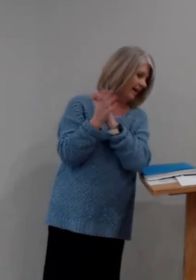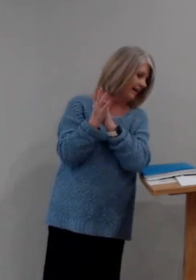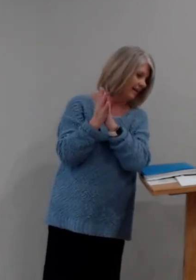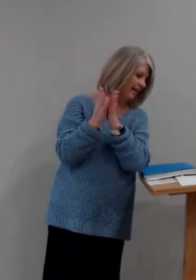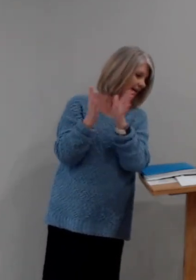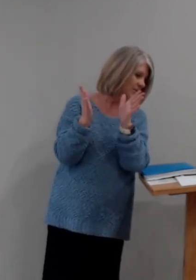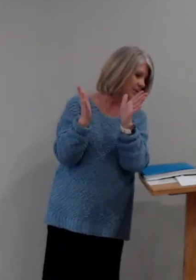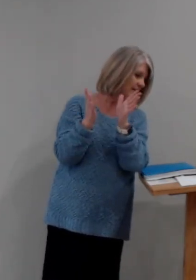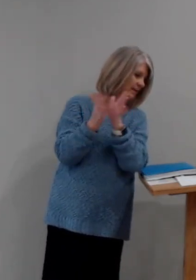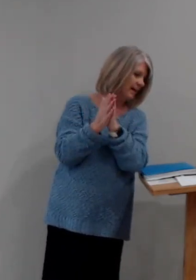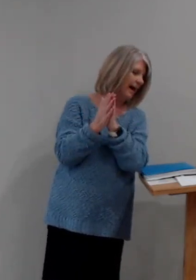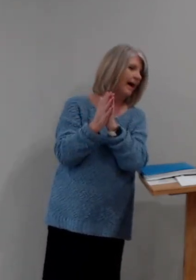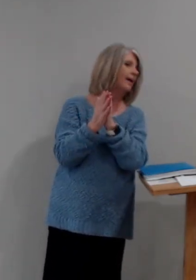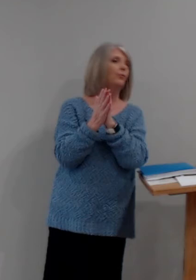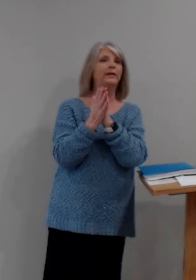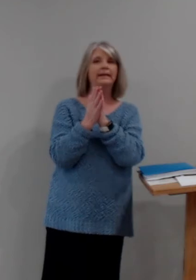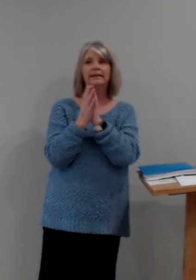And the next one, Halloween.